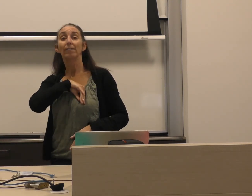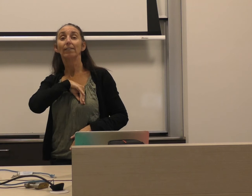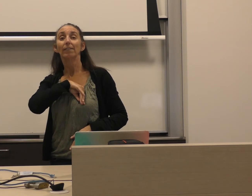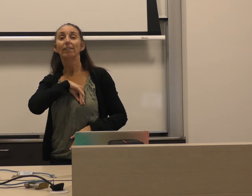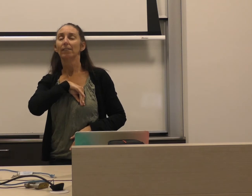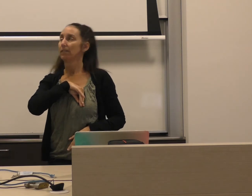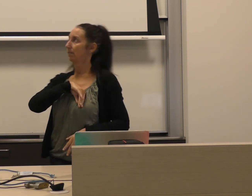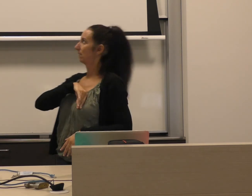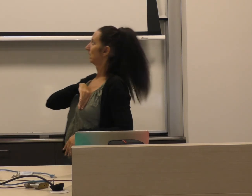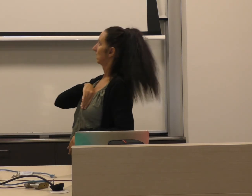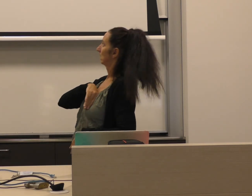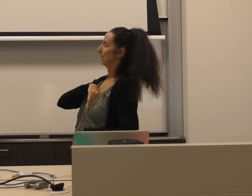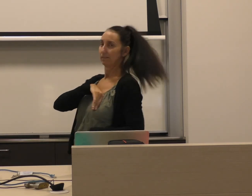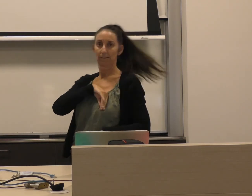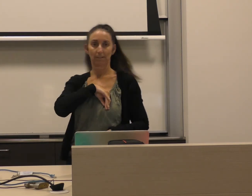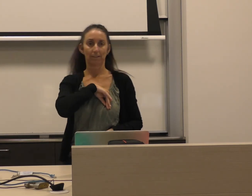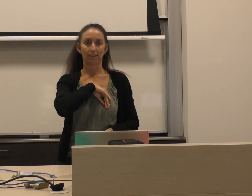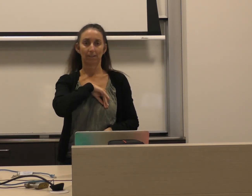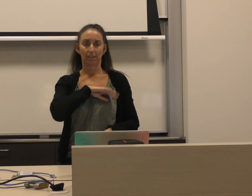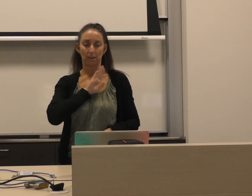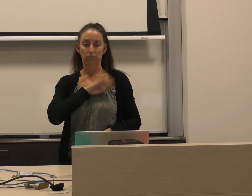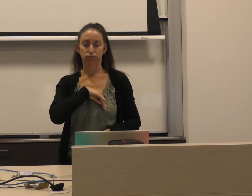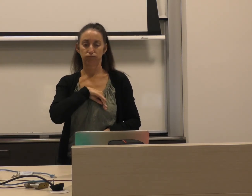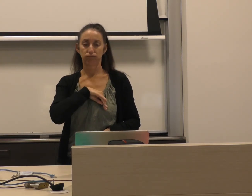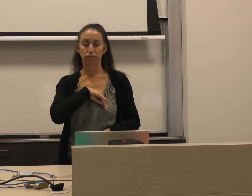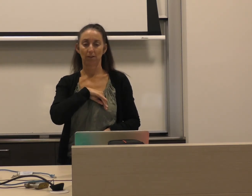What's this sign? What's this sign? Did it come up in video?